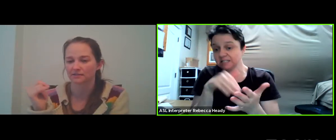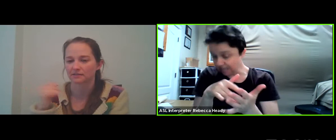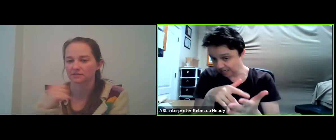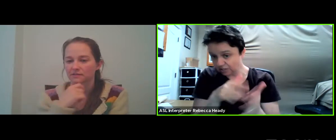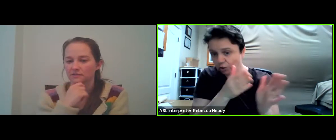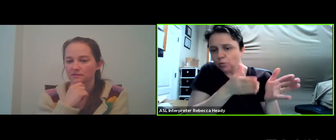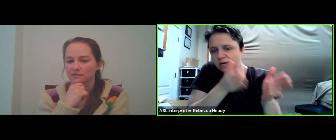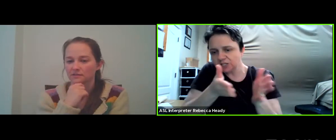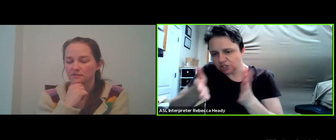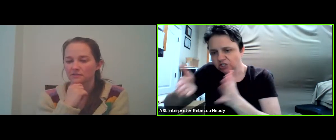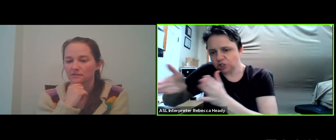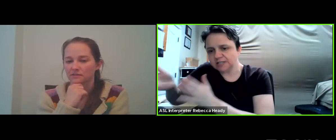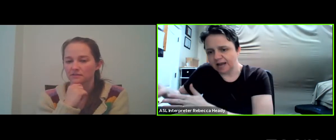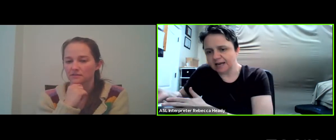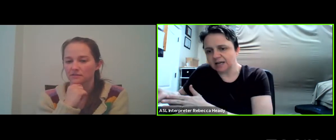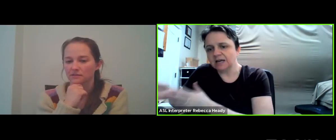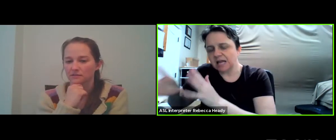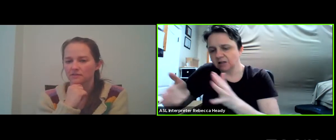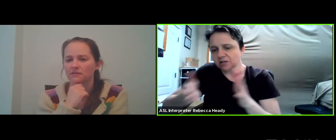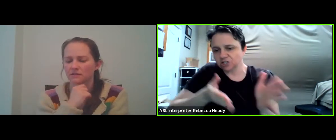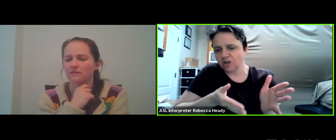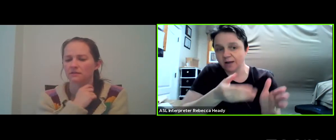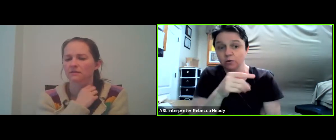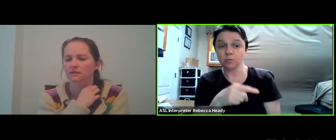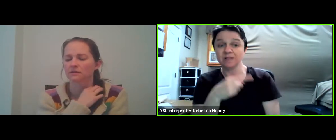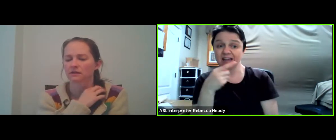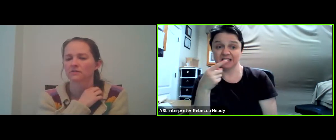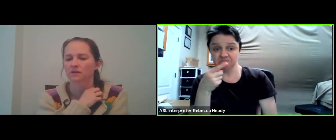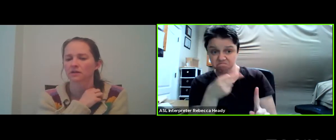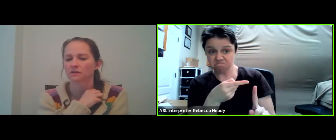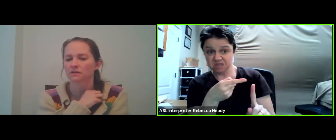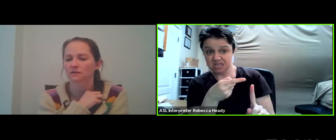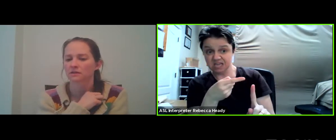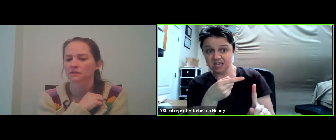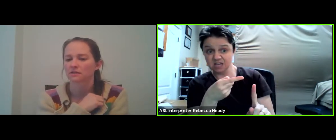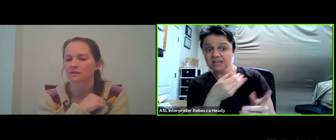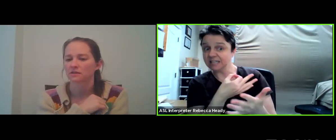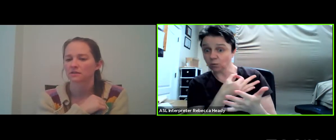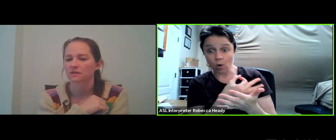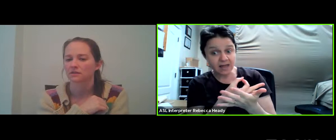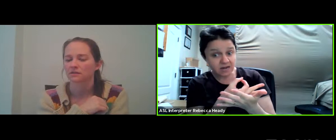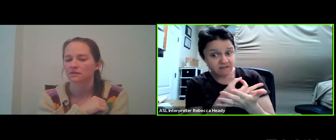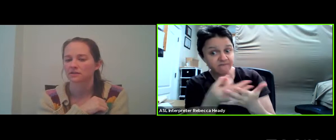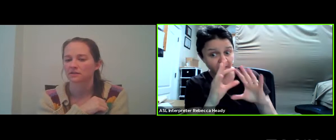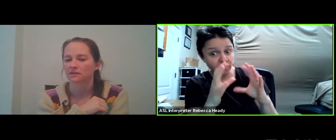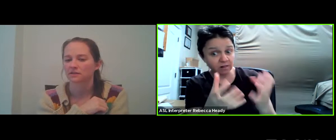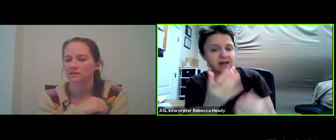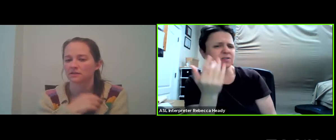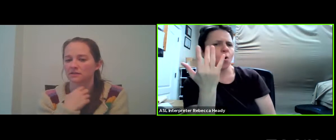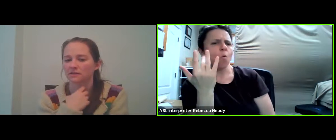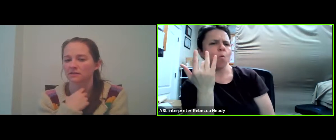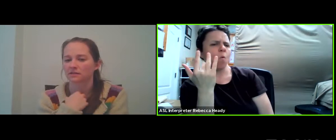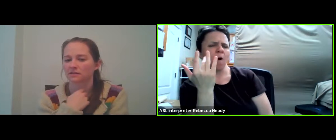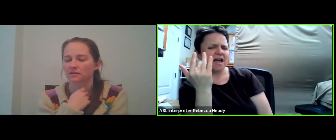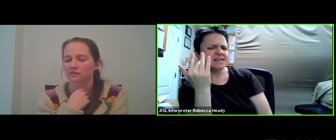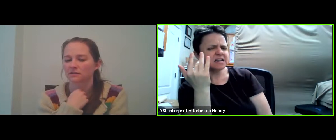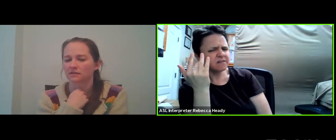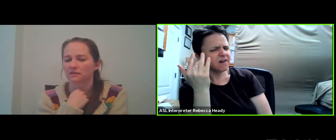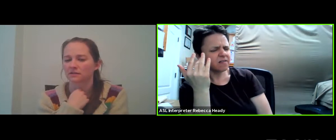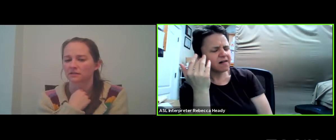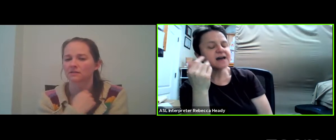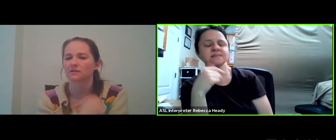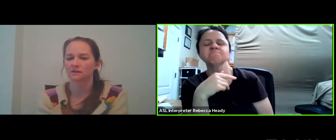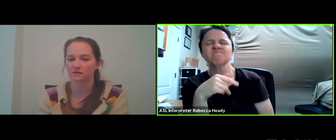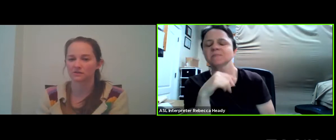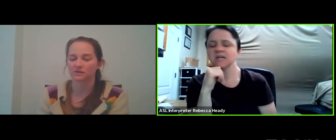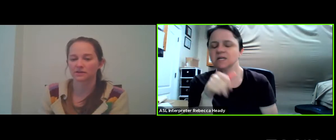because. he didn't study. So you wouldn't just sign it in an English style. You'd be like, Okay. he did what? Failed the class. Why did